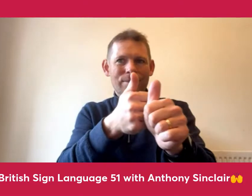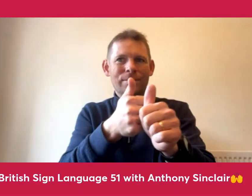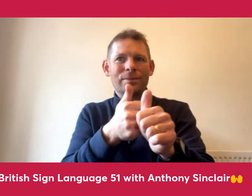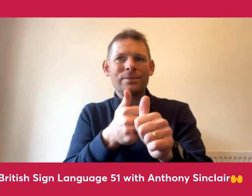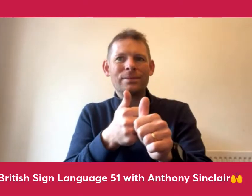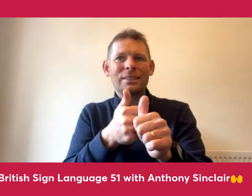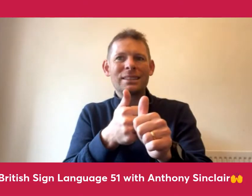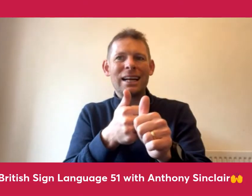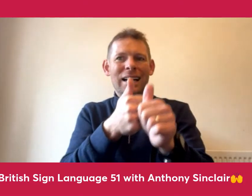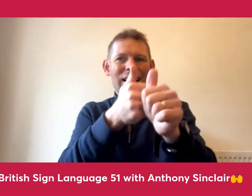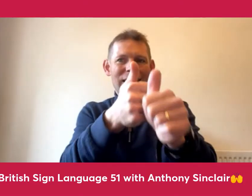Assistance